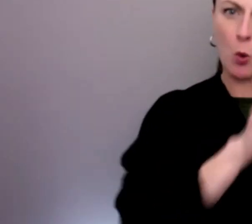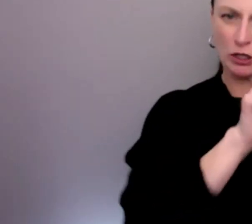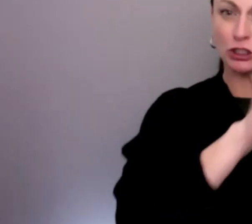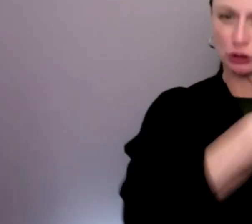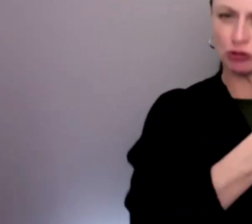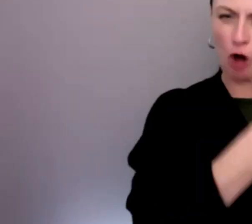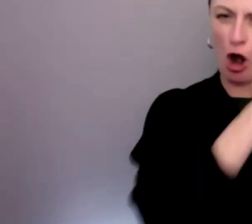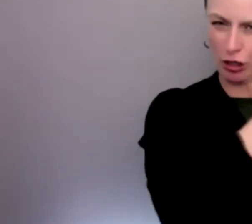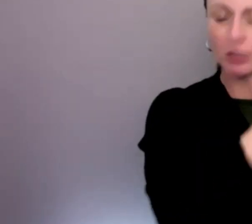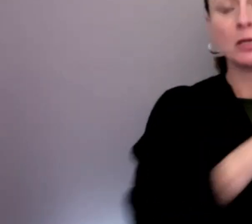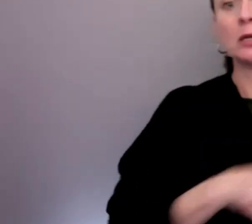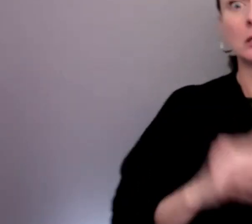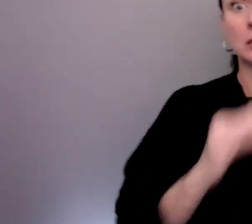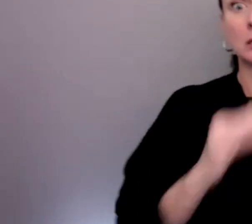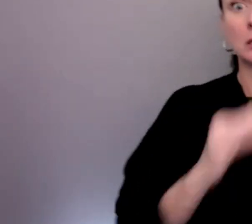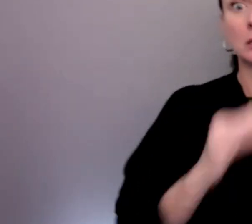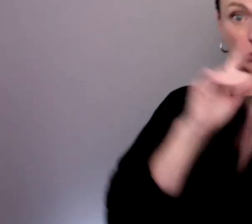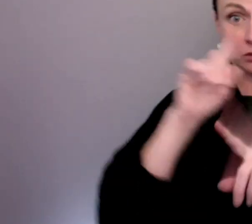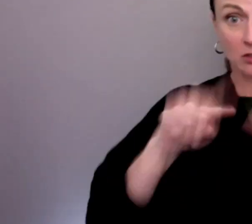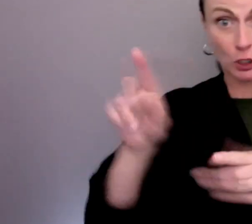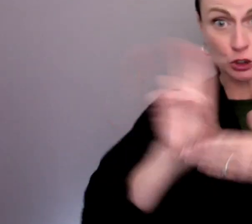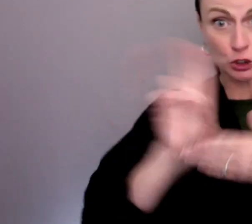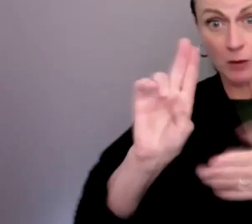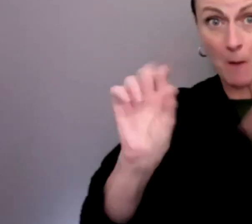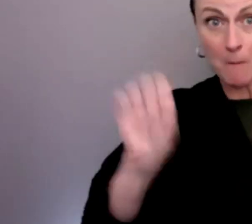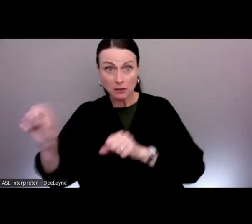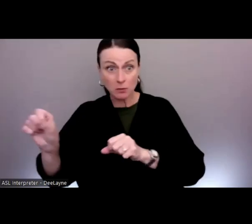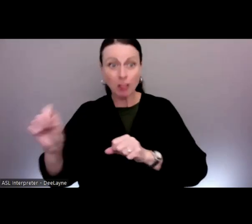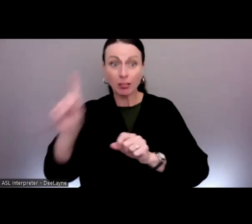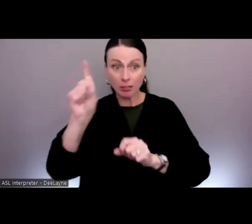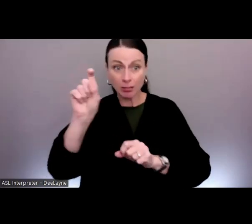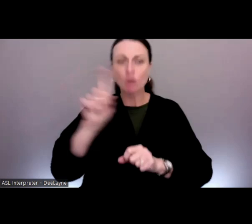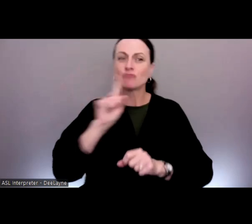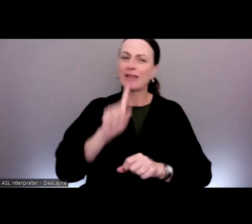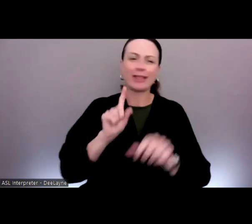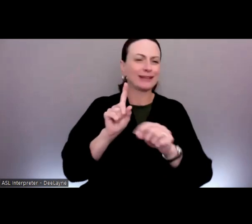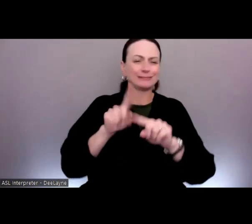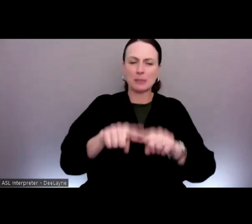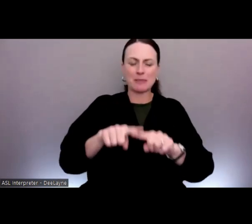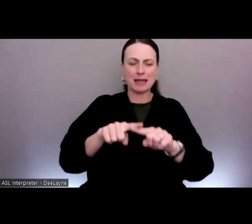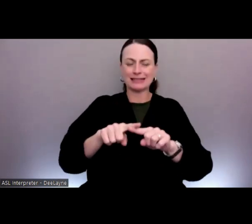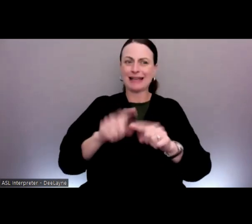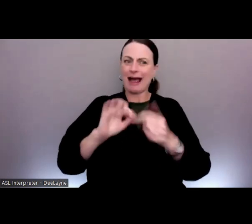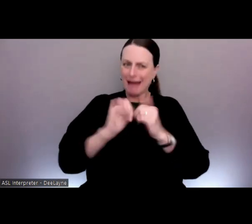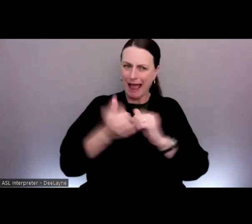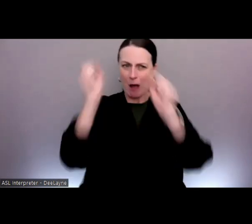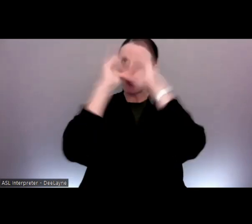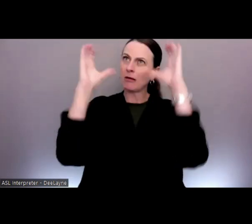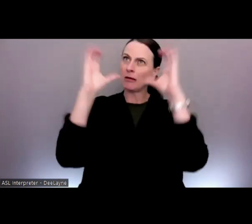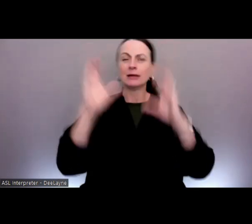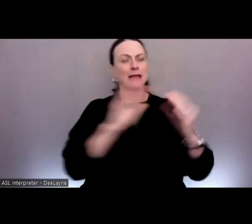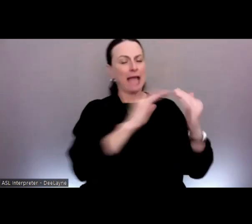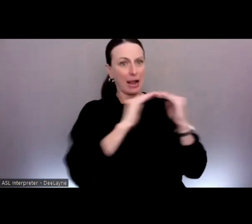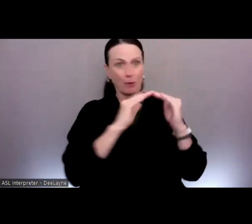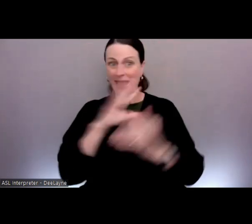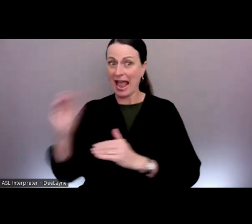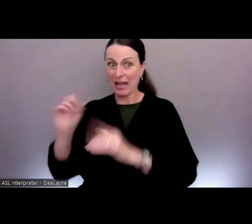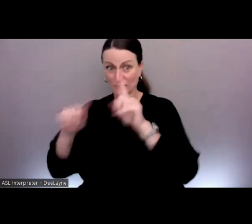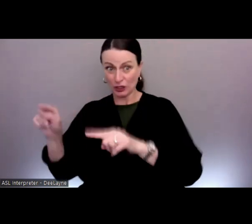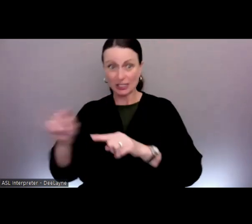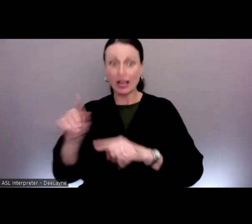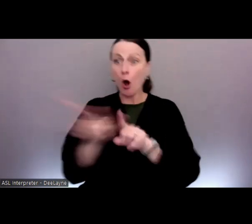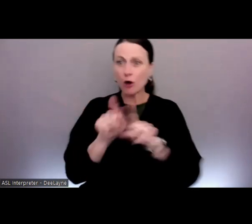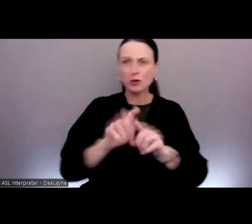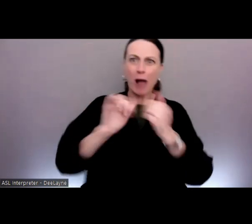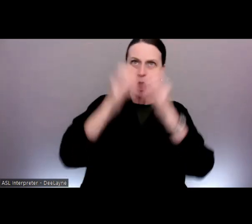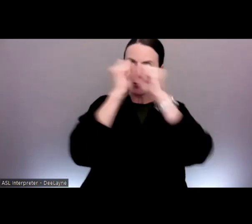equitable and diverse university is possible, I think really depends on how we're imagining equity and diversity and the university.